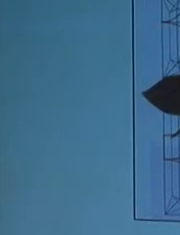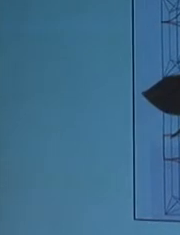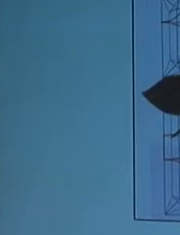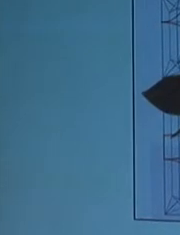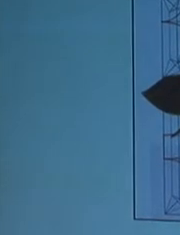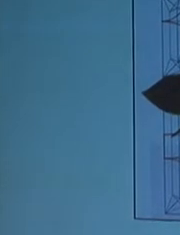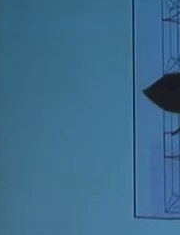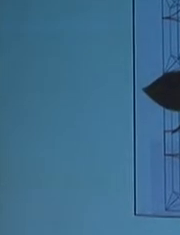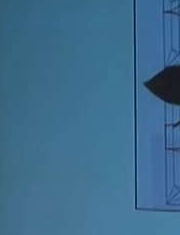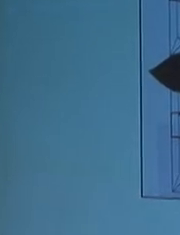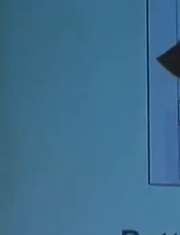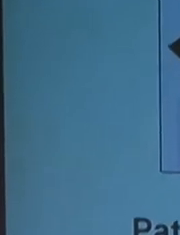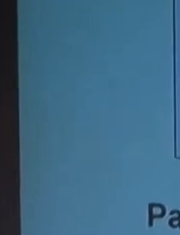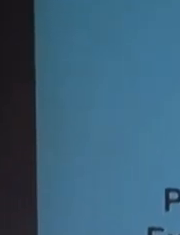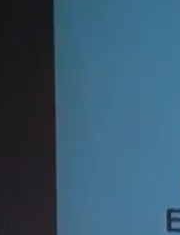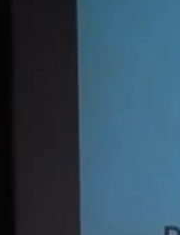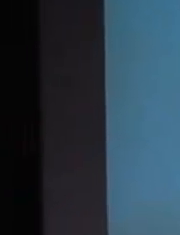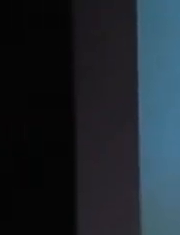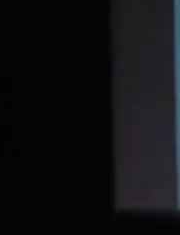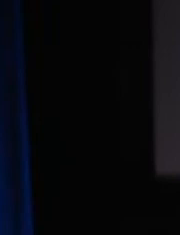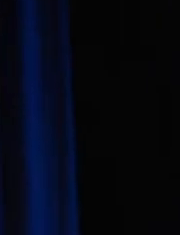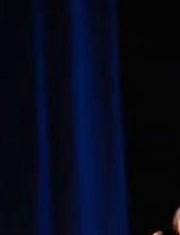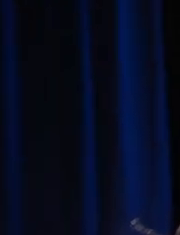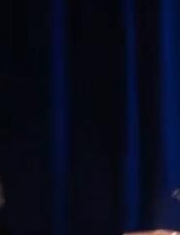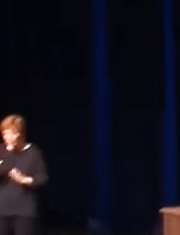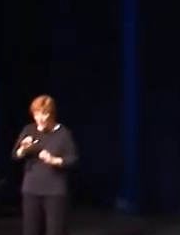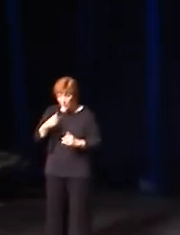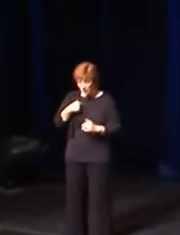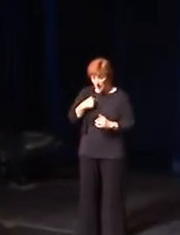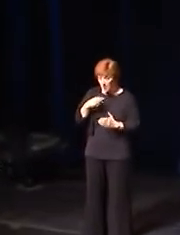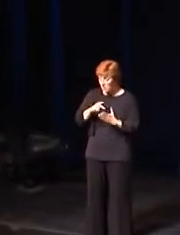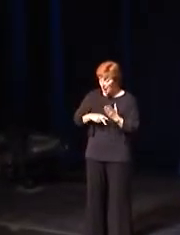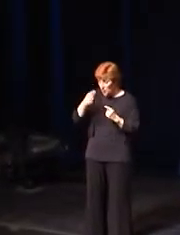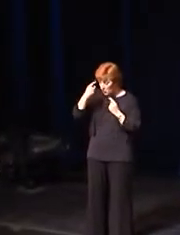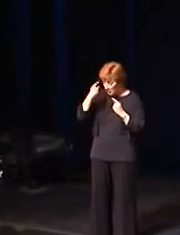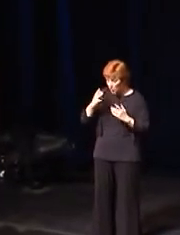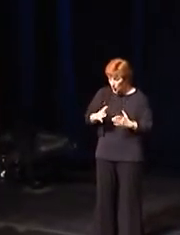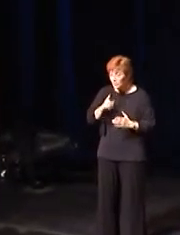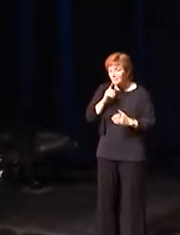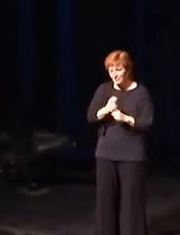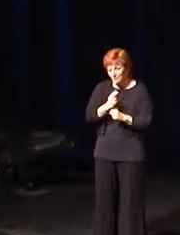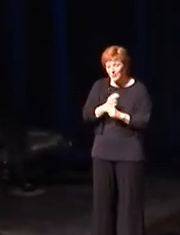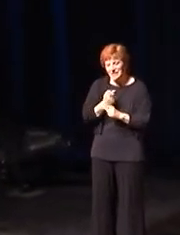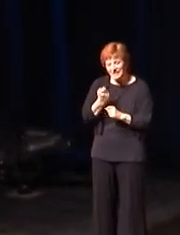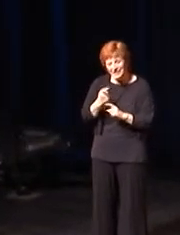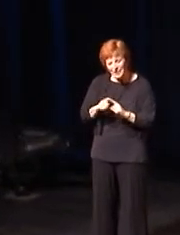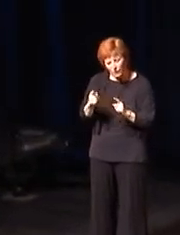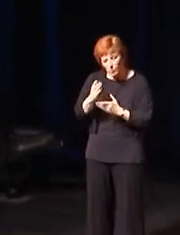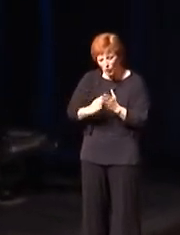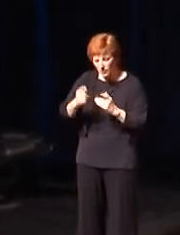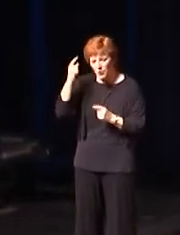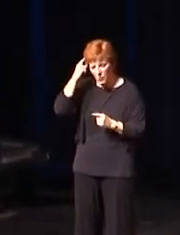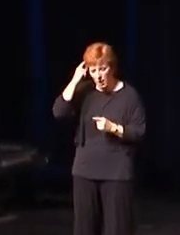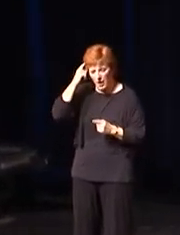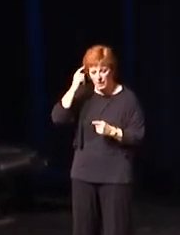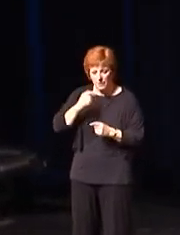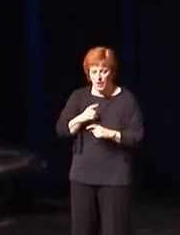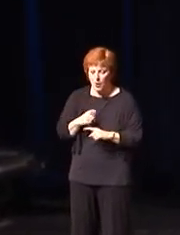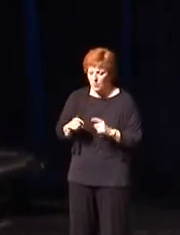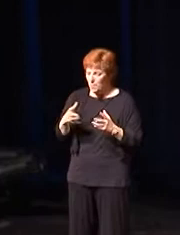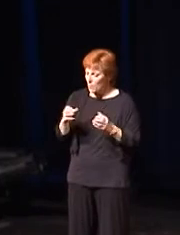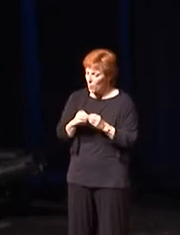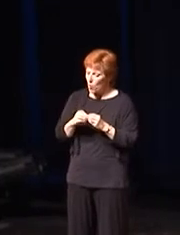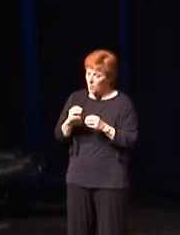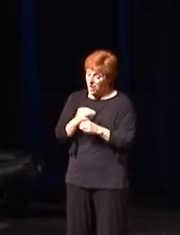and other brain scans to show that the visual thinker like me and the pattern thinker, it actually uses slightly different parts of the brain. But this is much